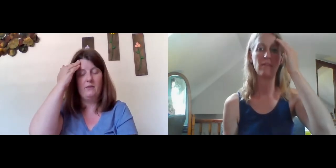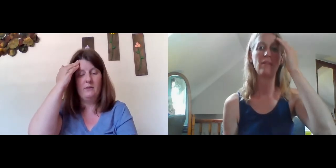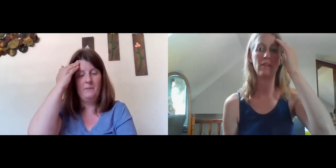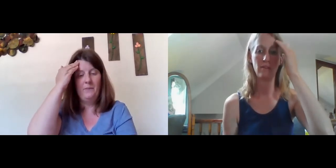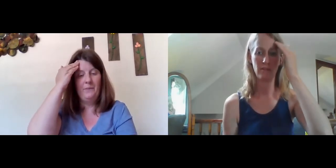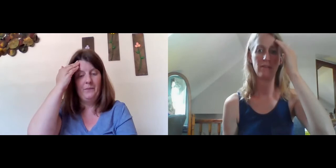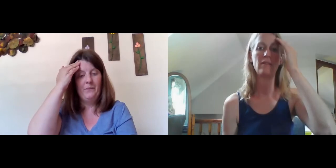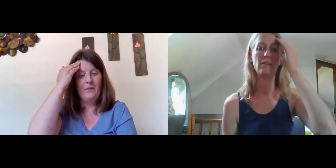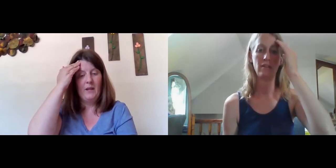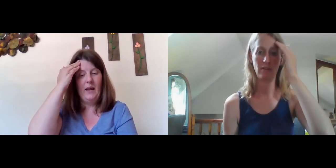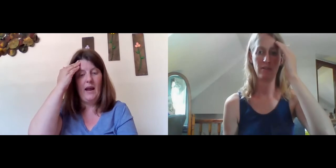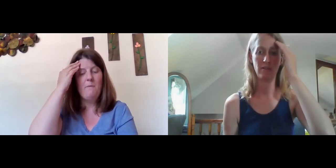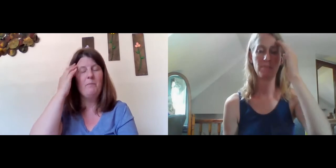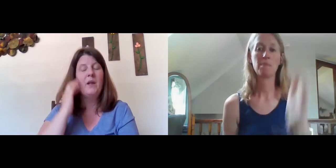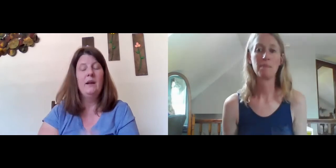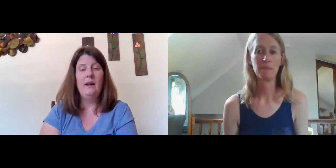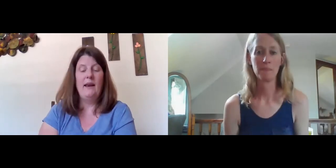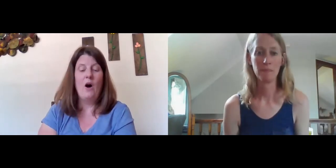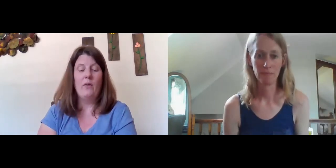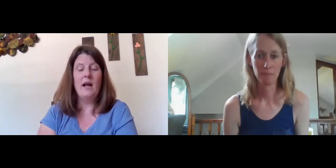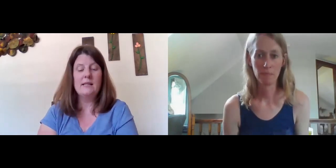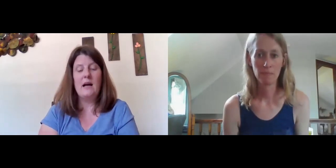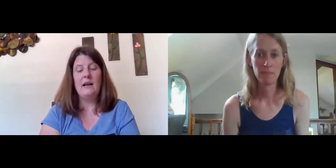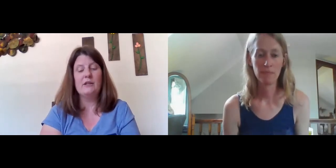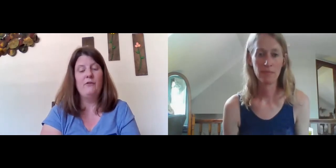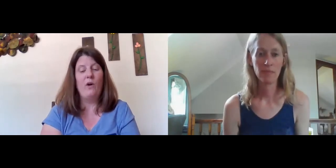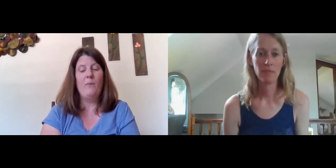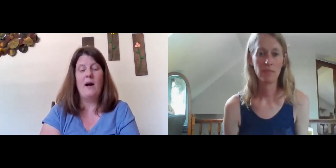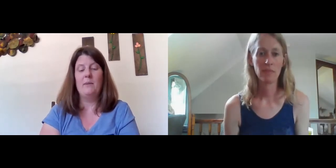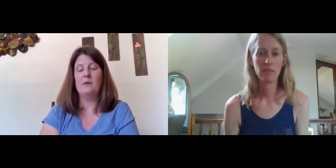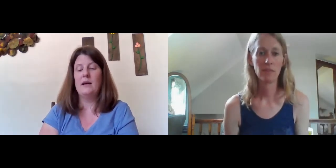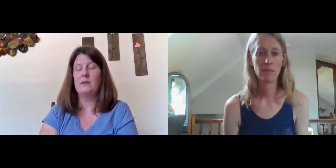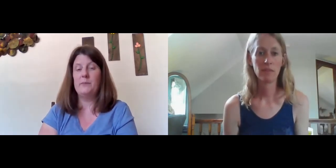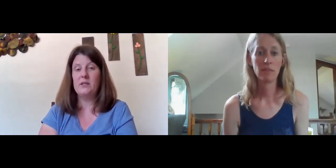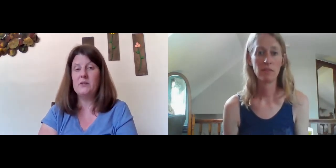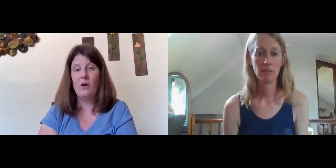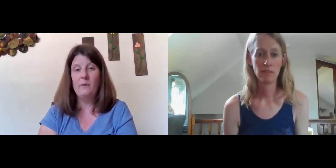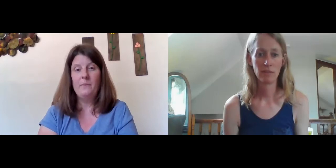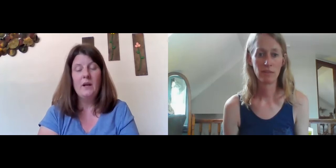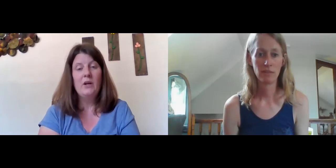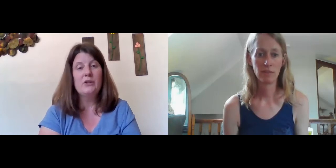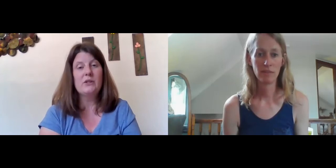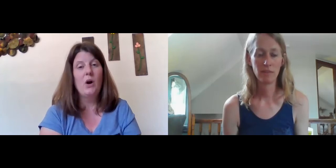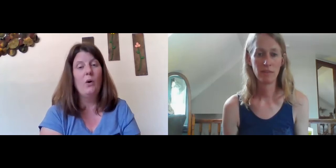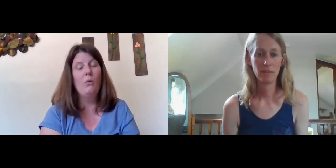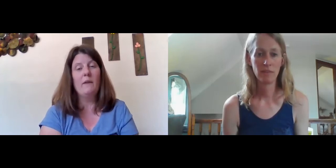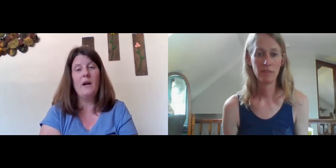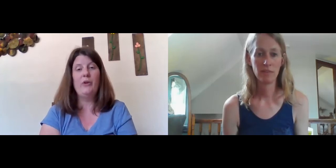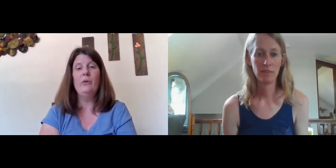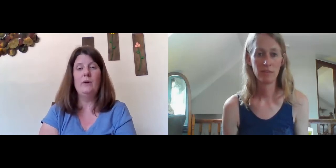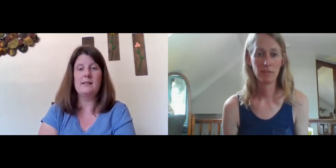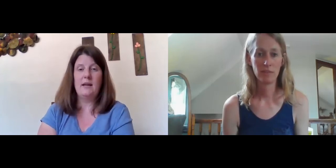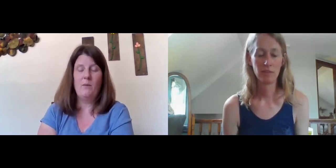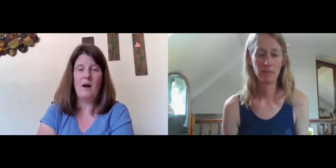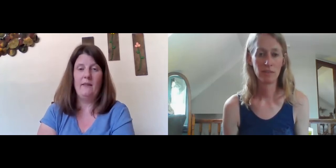forehead. Okay? Now, the next line is, for the Bible tells me so. So what they